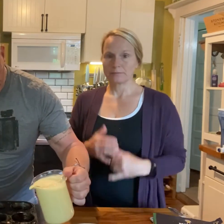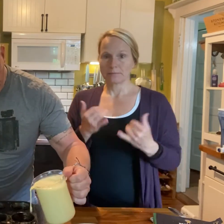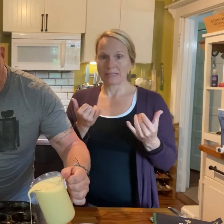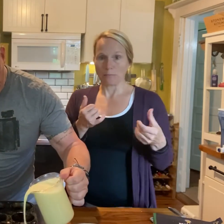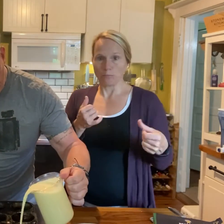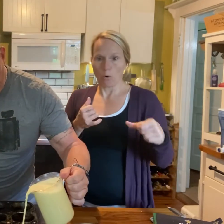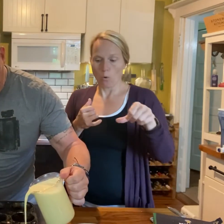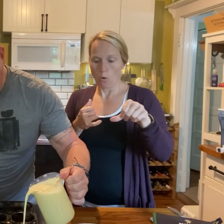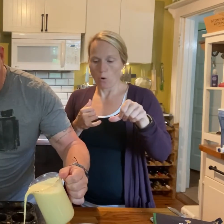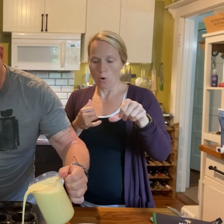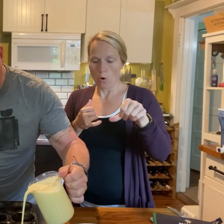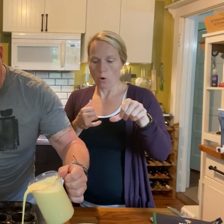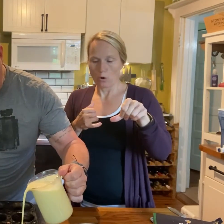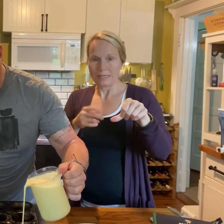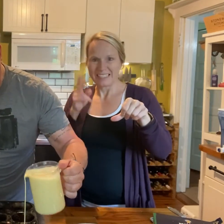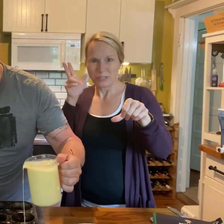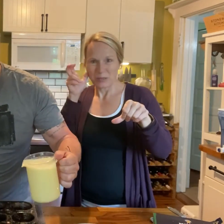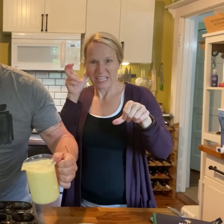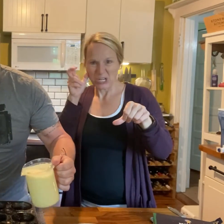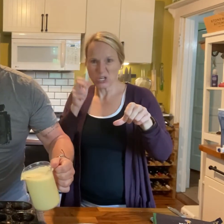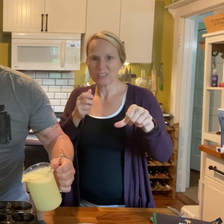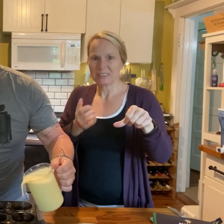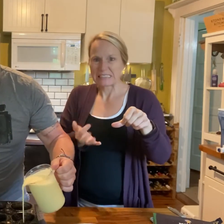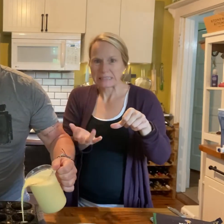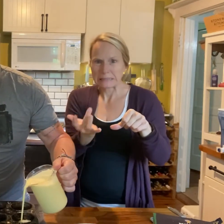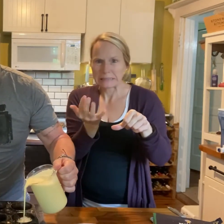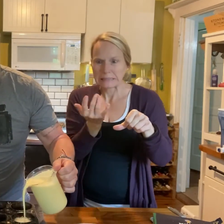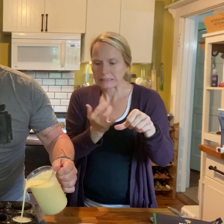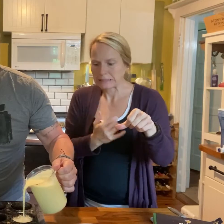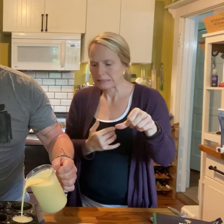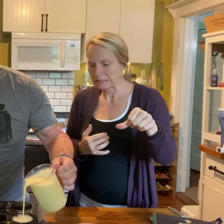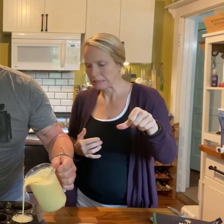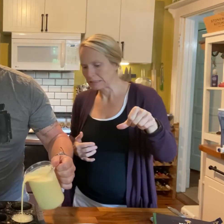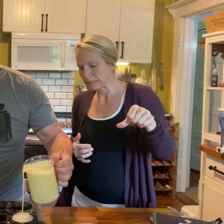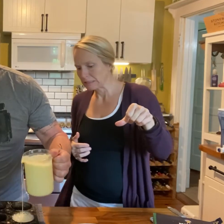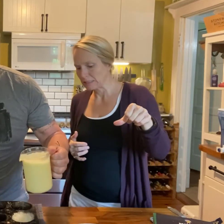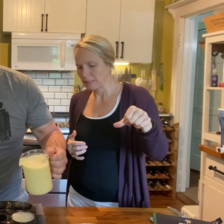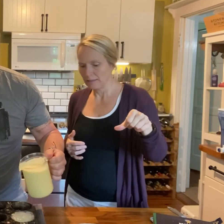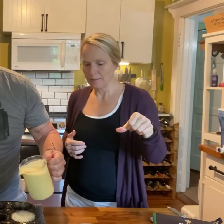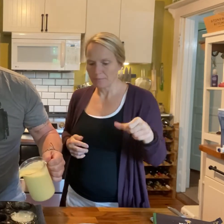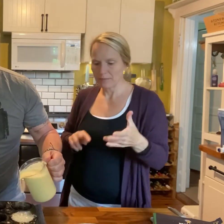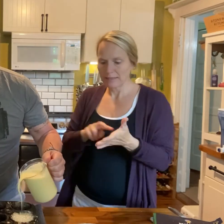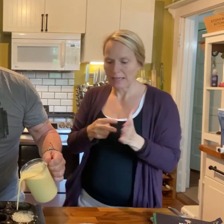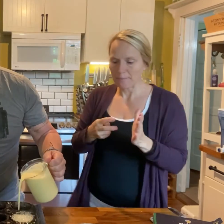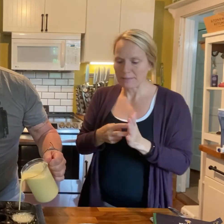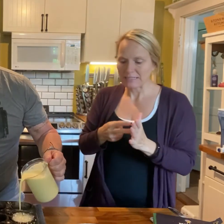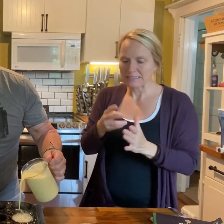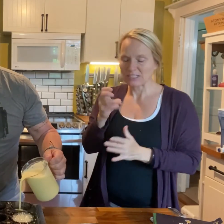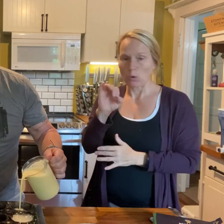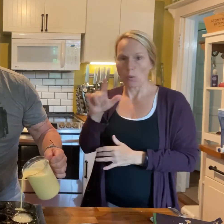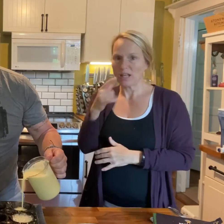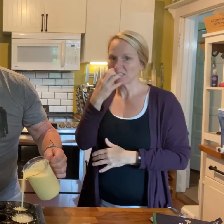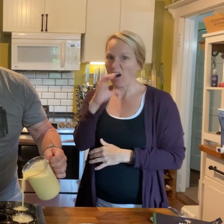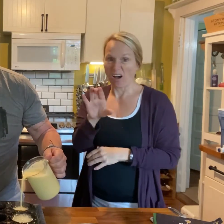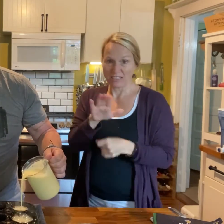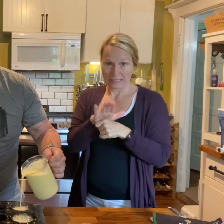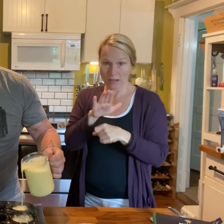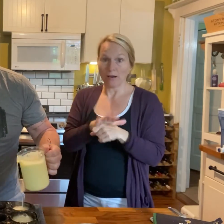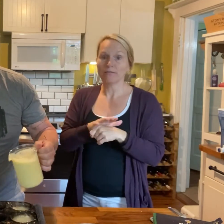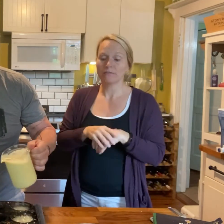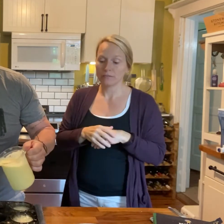So just, you can hear it sizzling, that's a great thing. If it's sizzling, that means the oil was hot